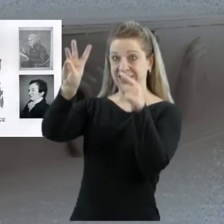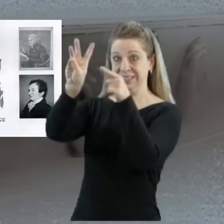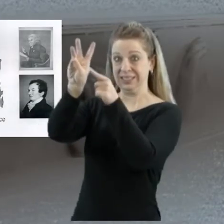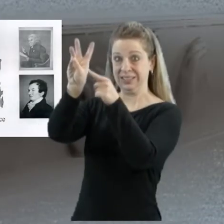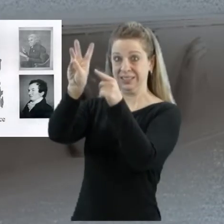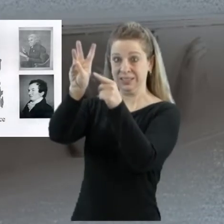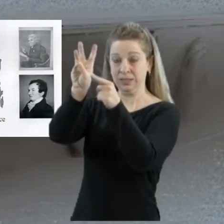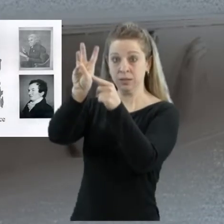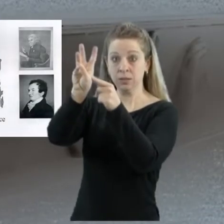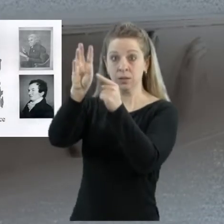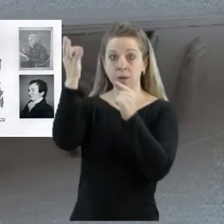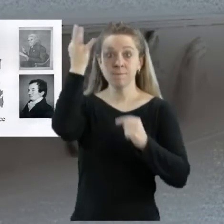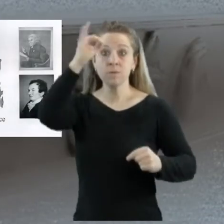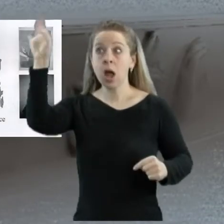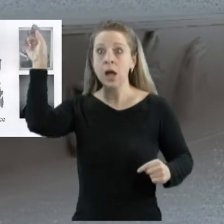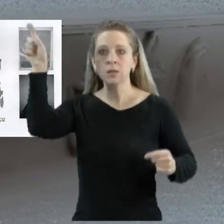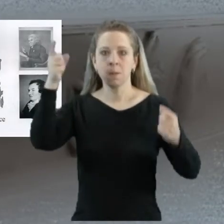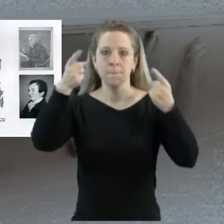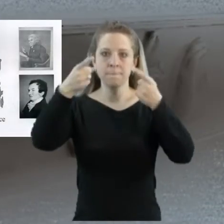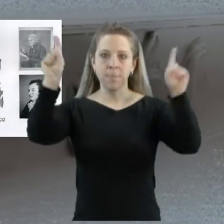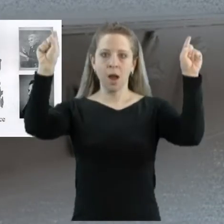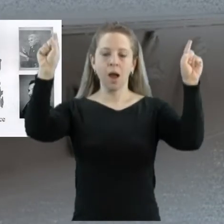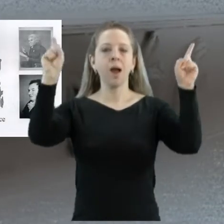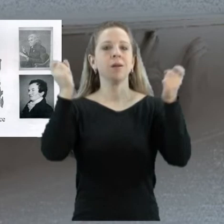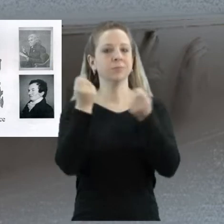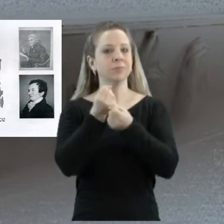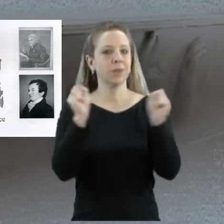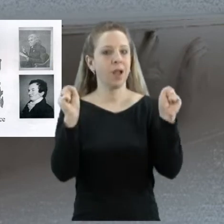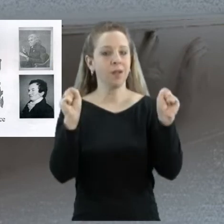In March 1816, France was safe.